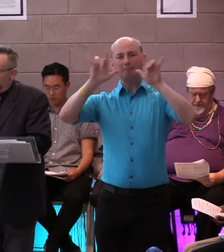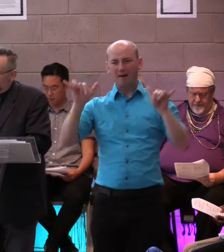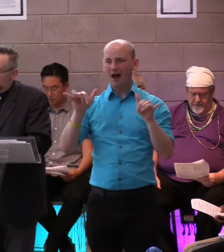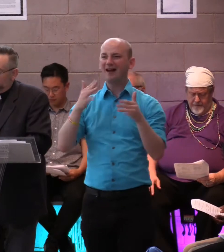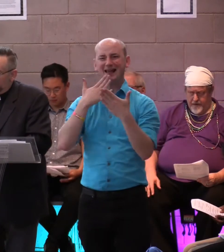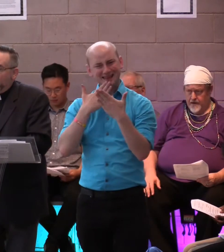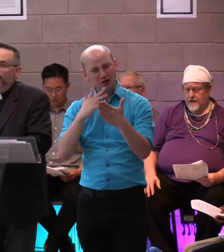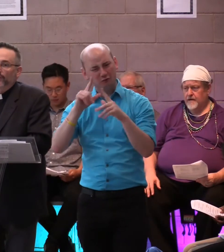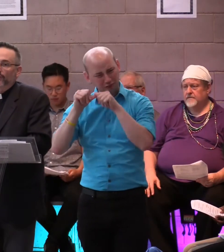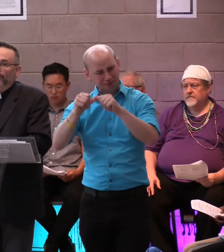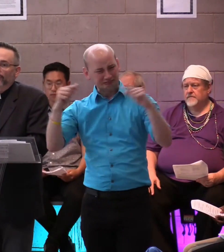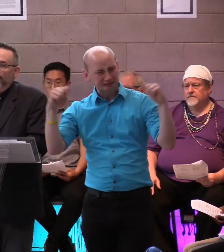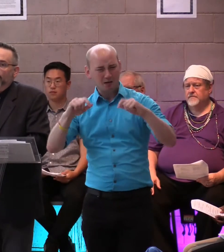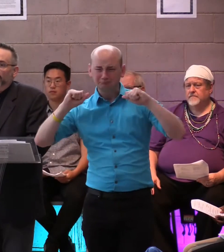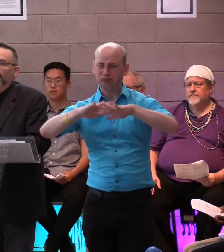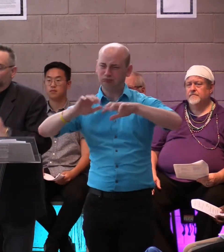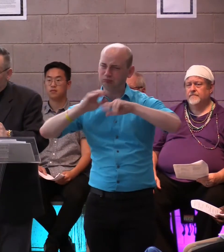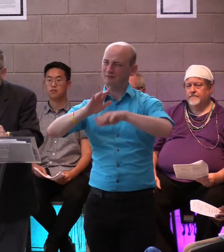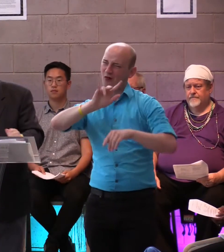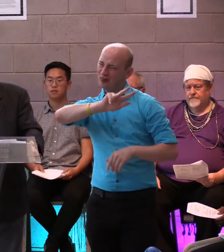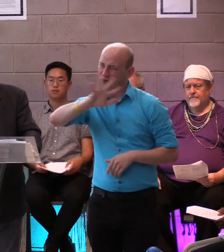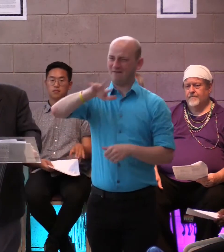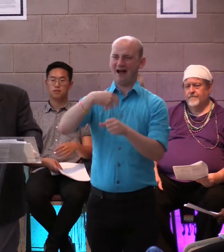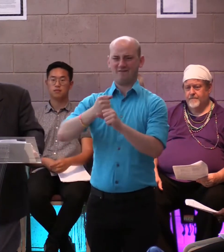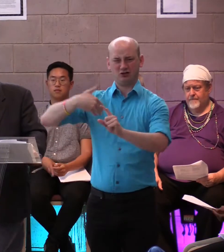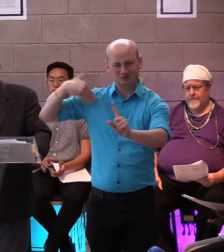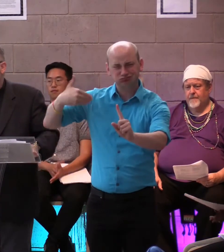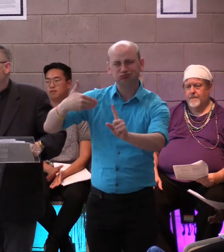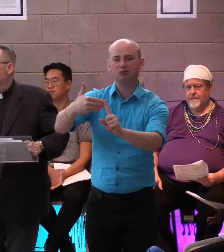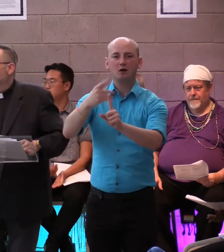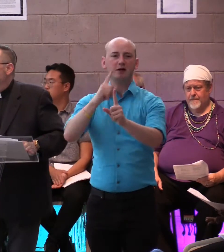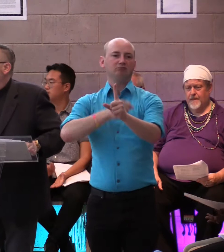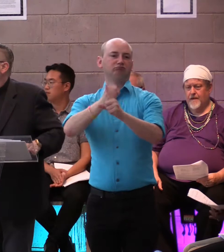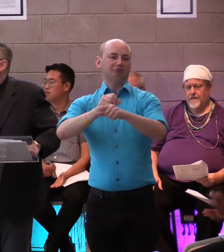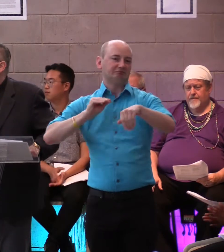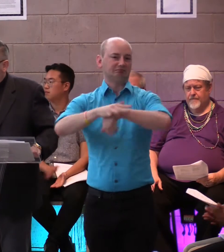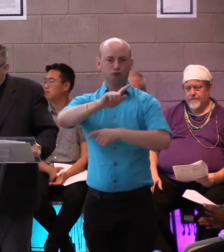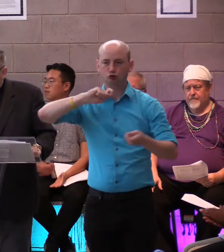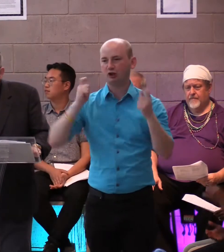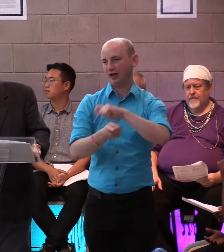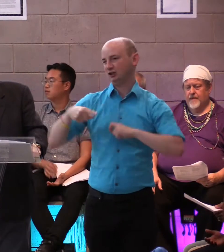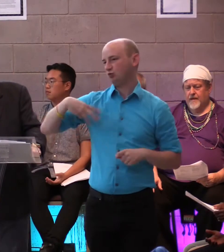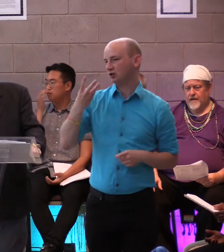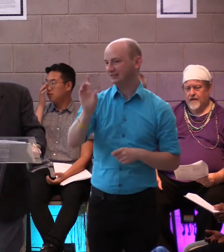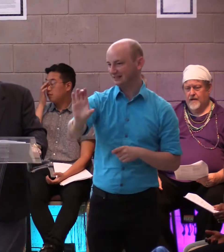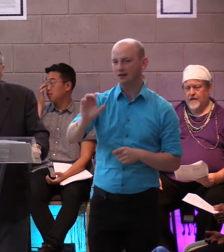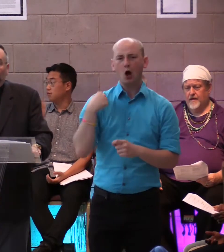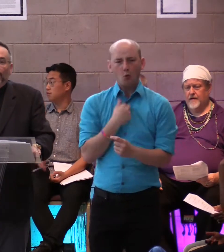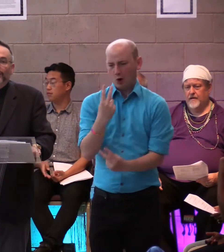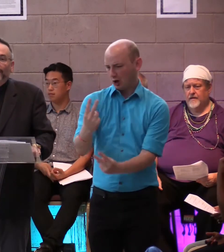for 35 years, making a difference in this city. Looking back for 35 years